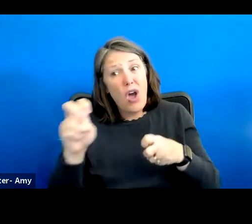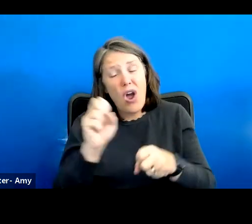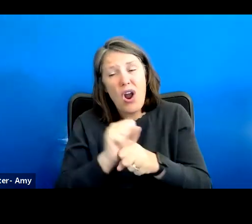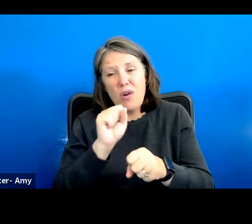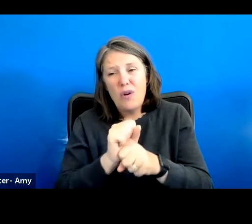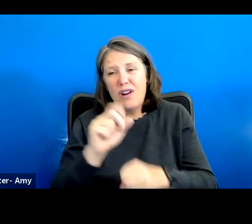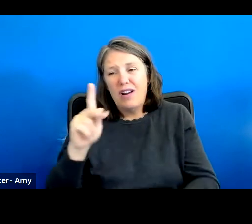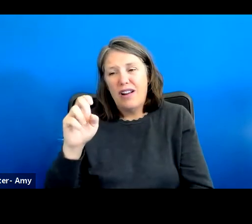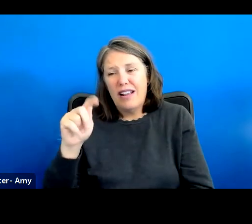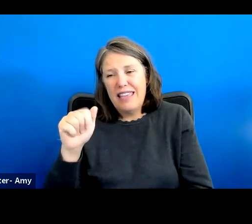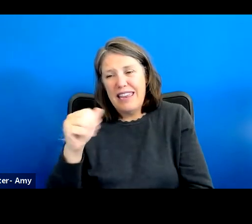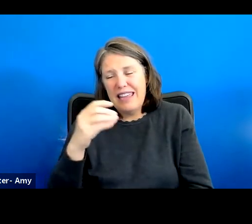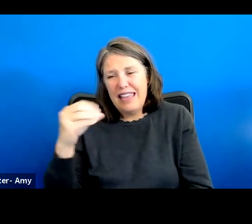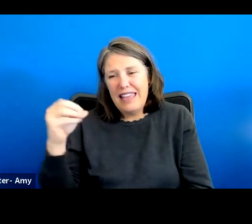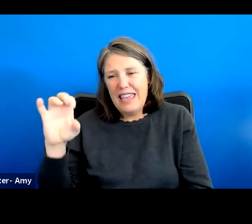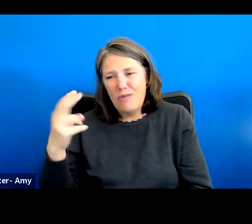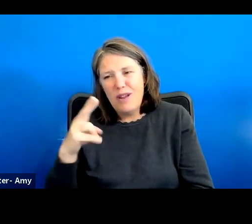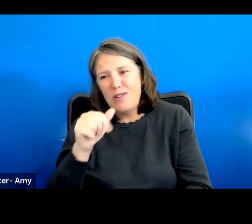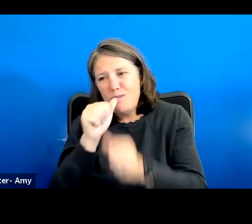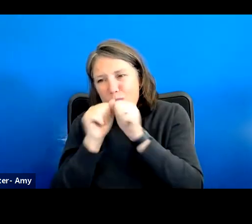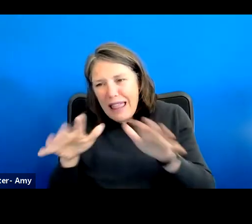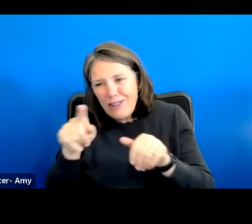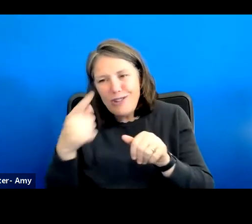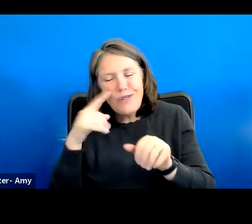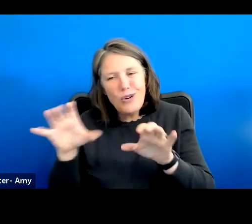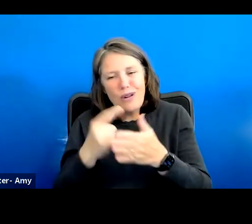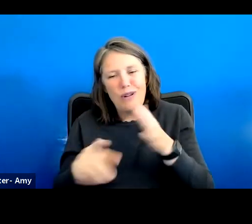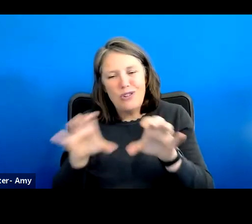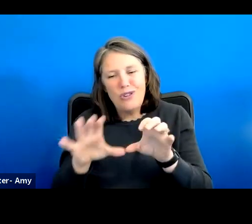and Rich, bless you for doing what you do. I know it's not easy, but